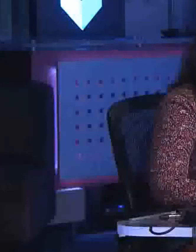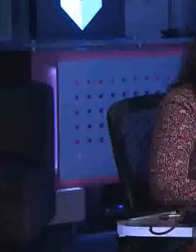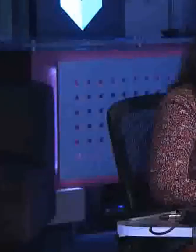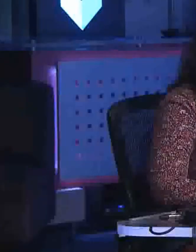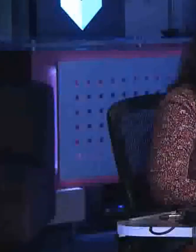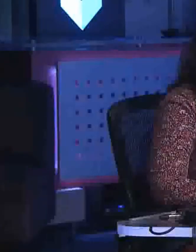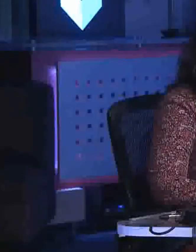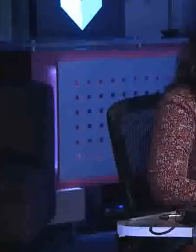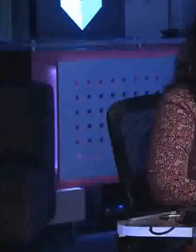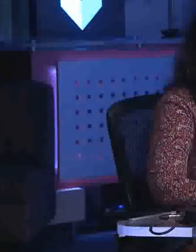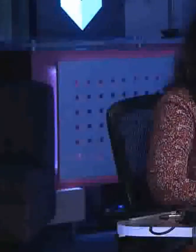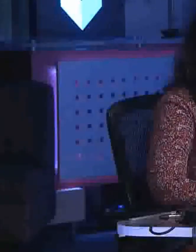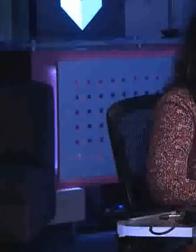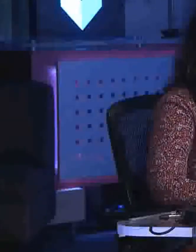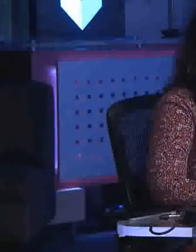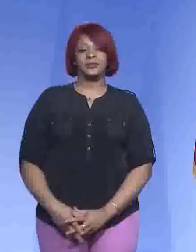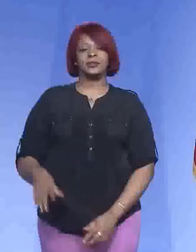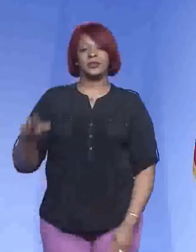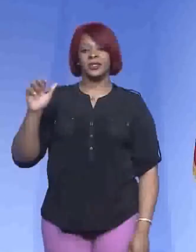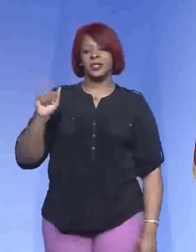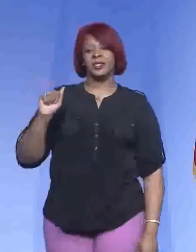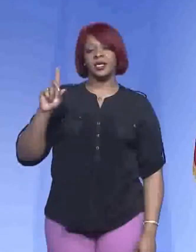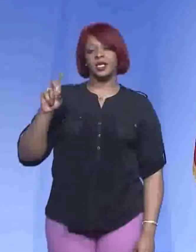Adrian Sands, AP.